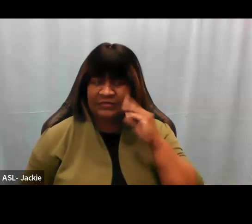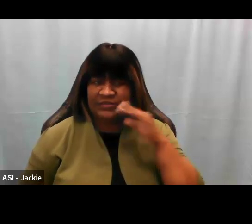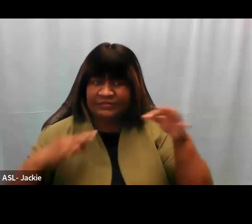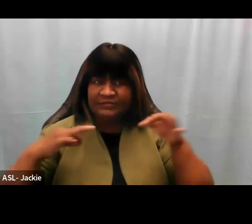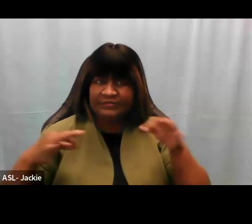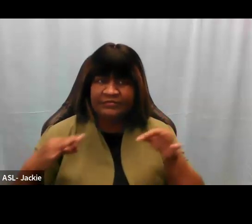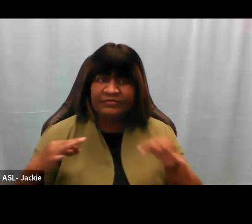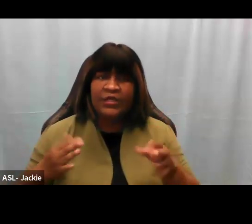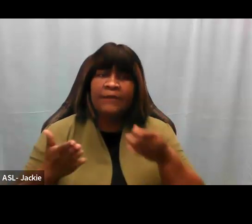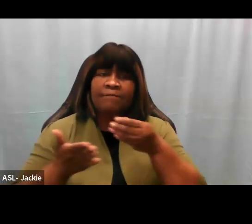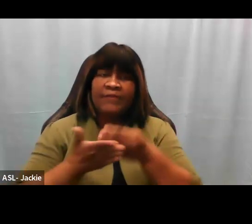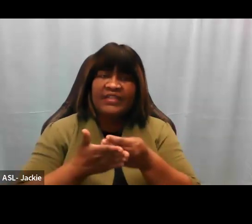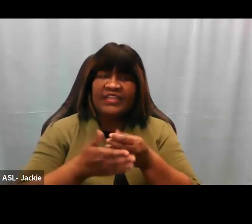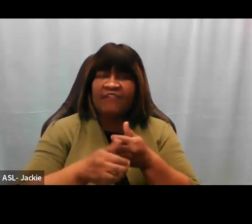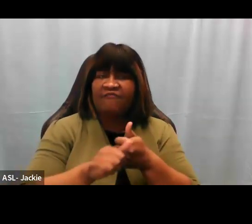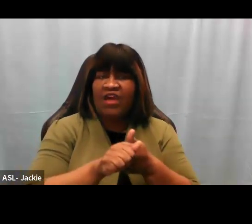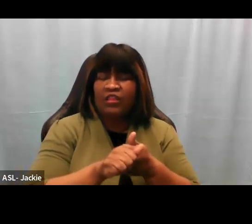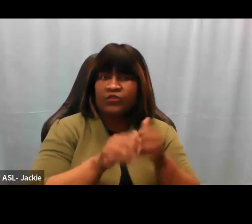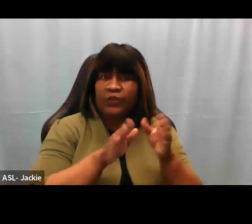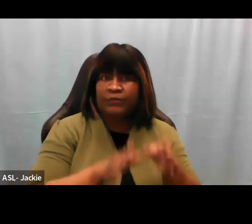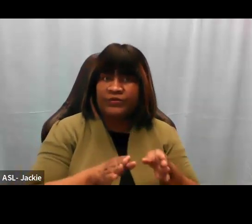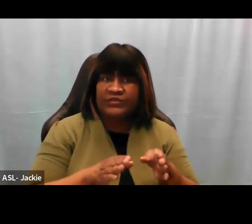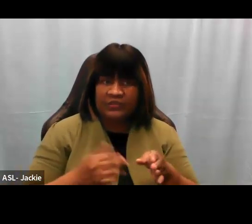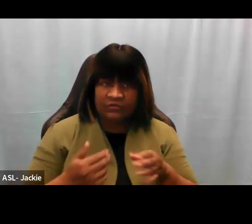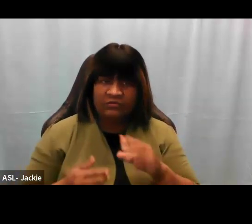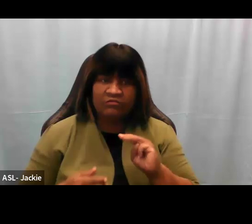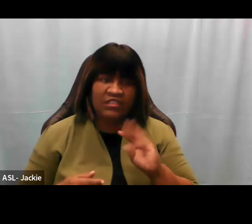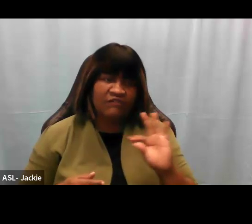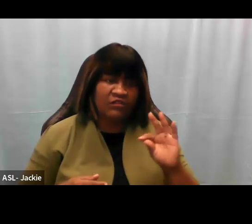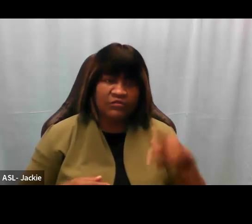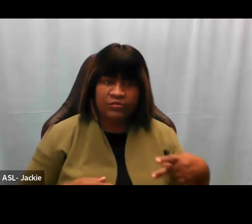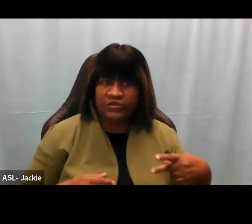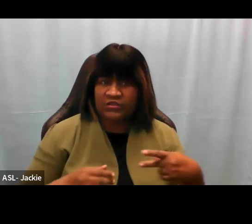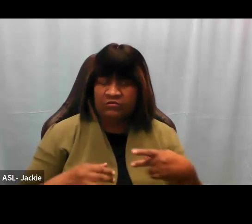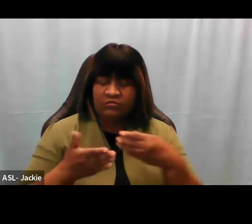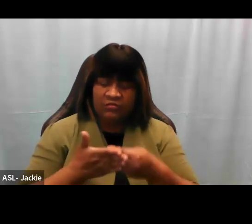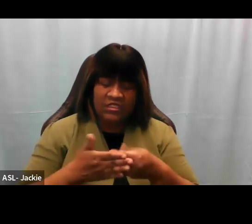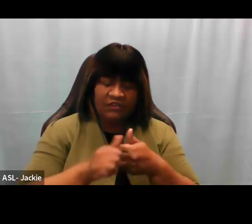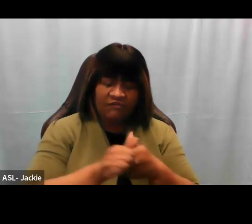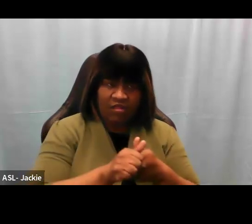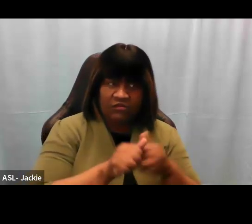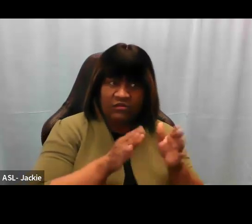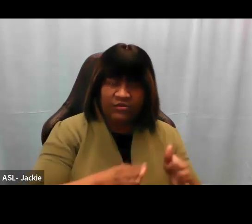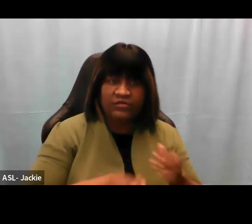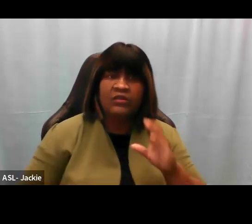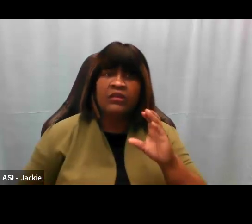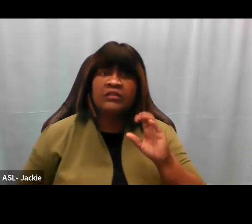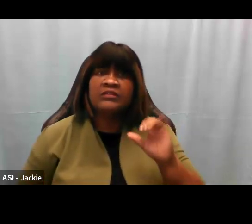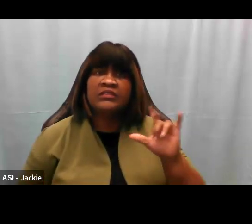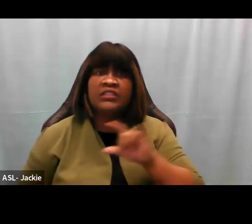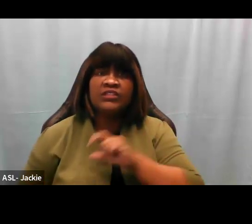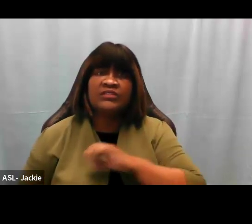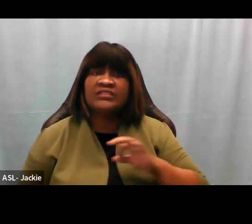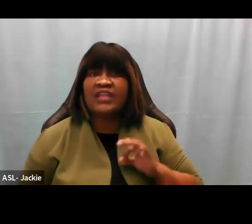with Money Follows a Person and being a transition coordinator, is that the SIL staff should really have